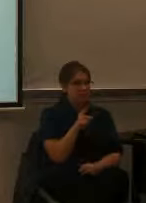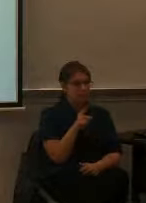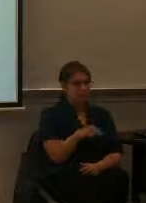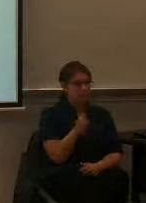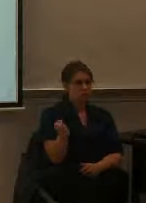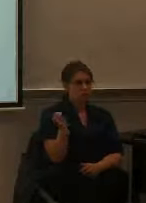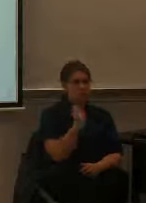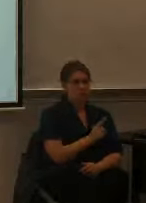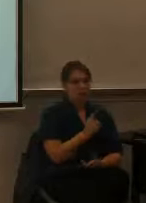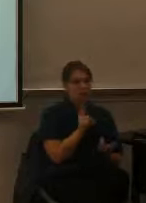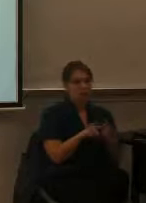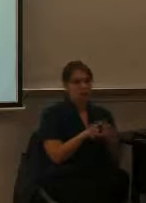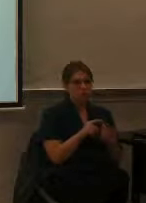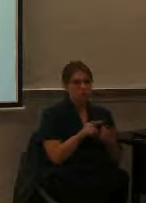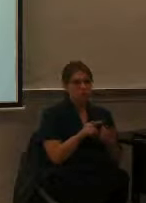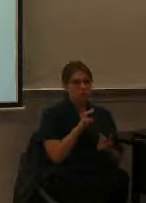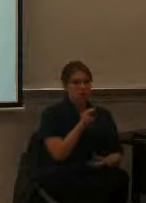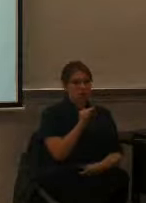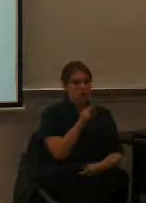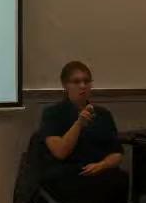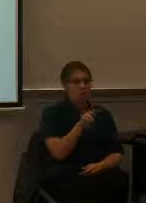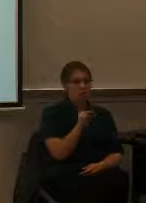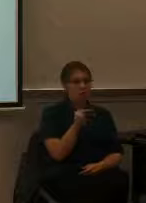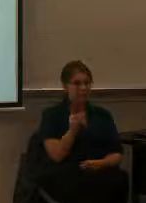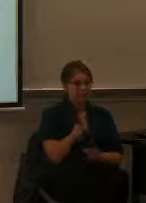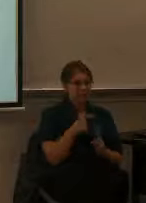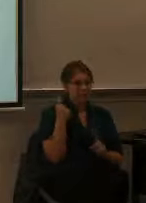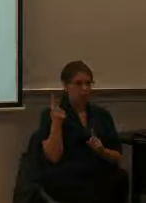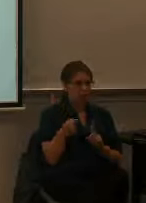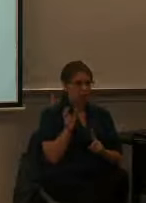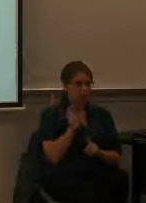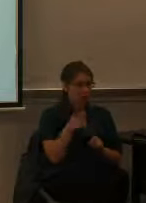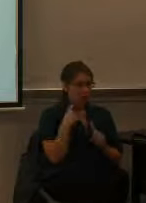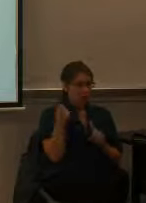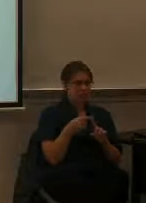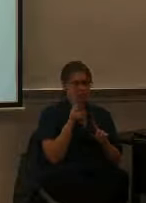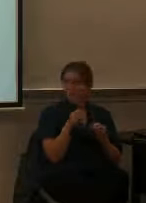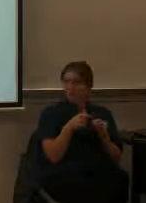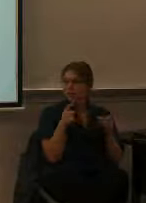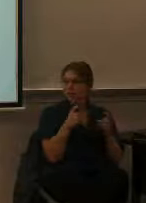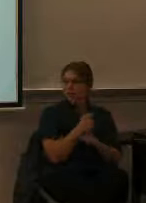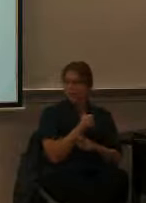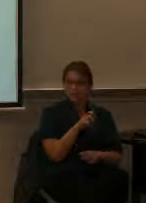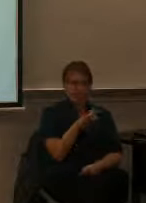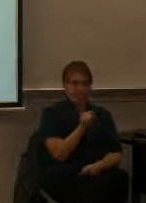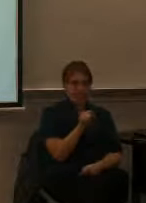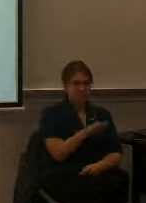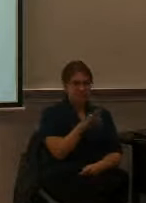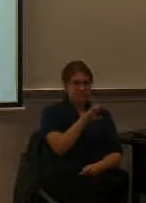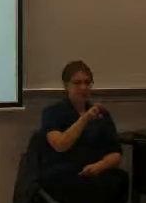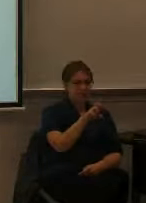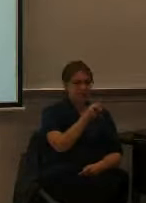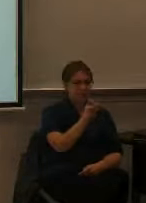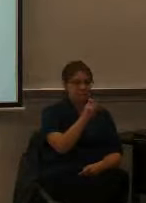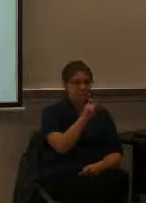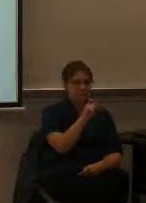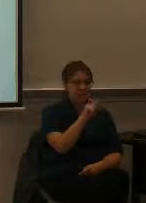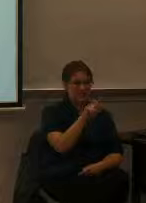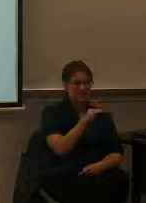This goes back all the way back to the carbon cycle, when we talked about the complex series of fermentations